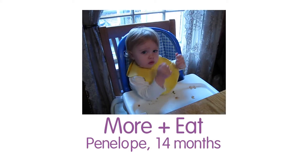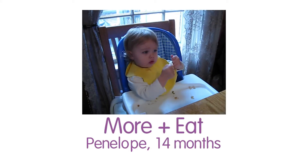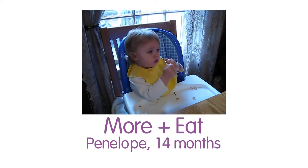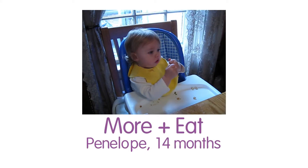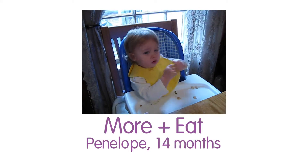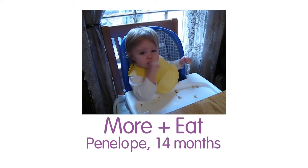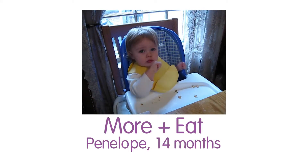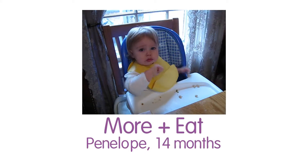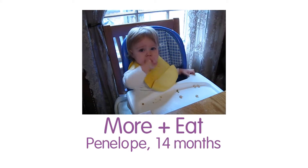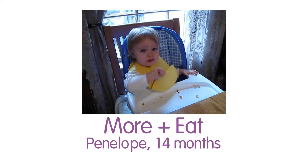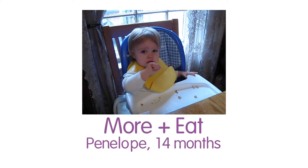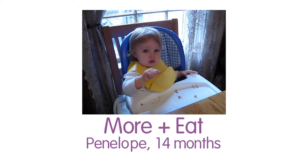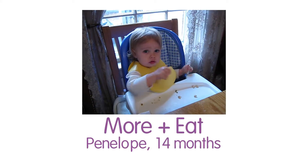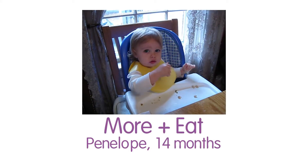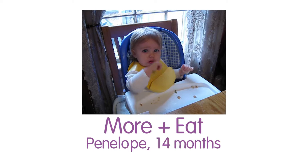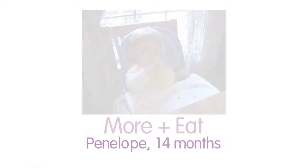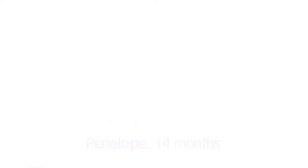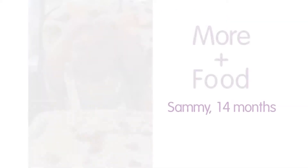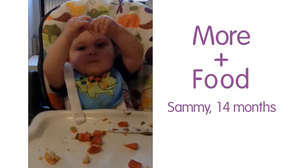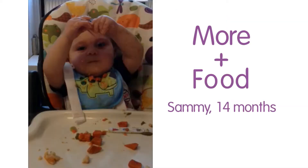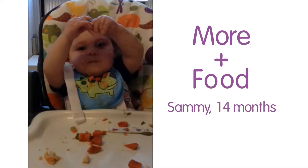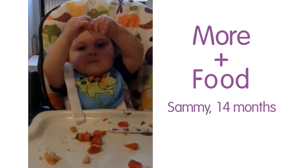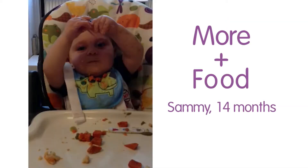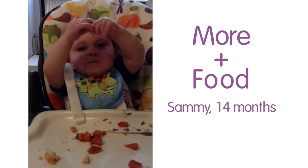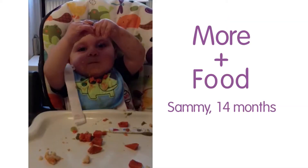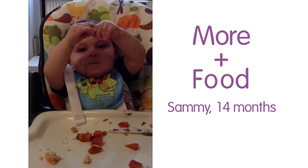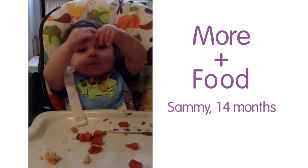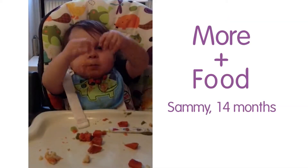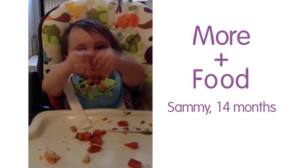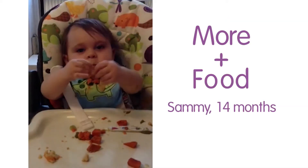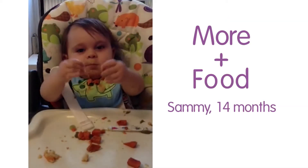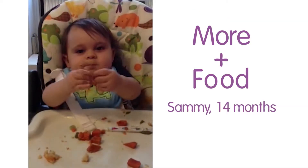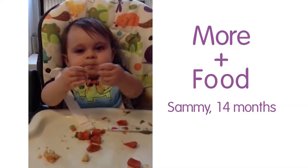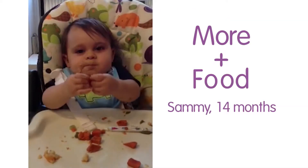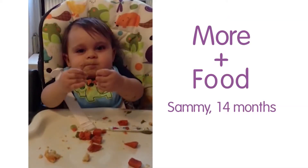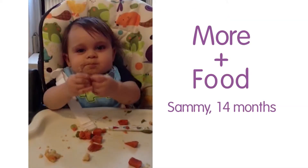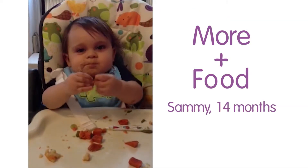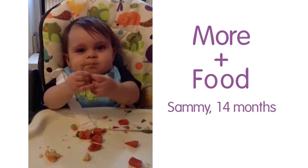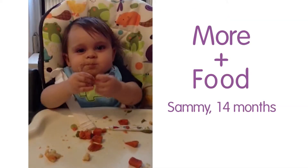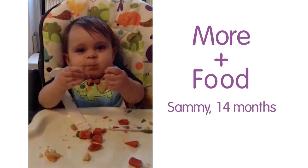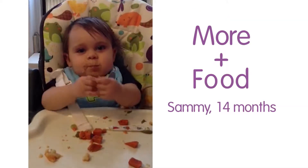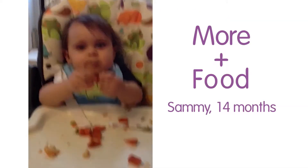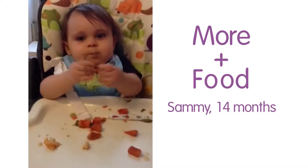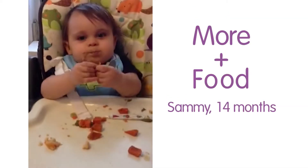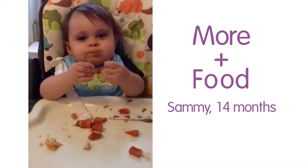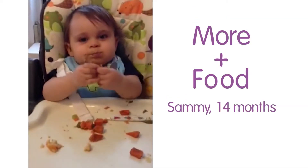More? Eat? Okay. More? Can you show me more? Food?